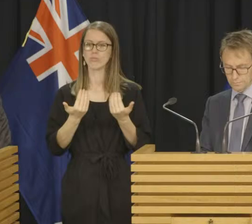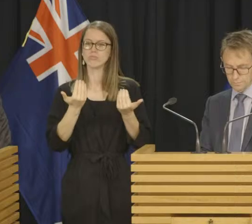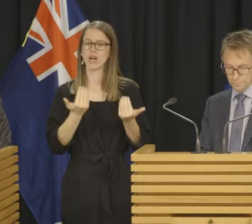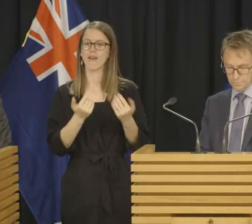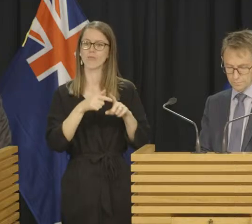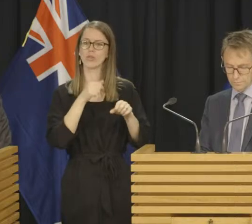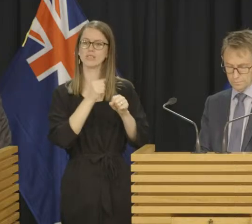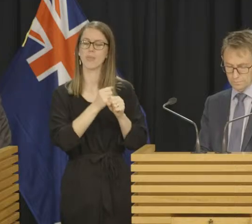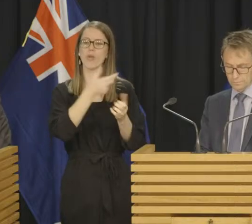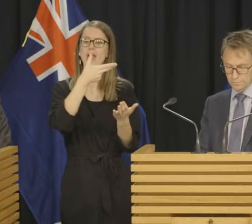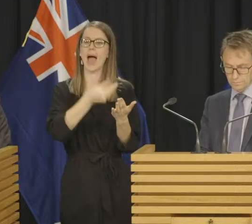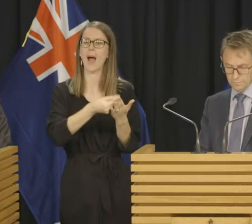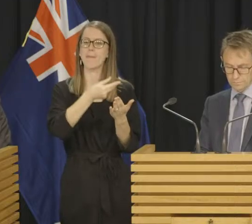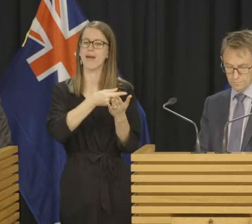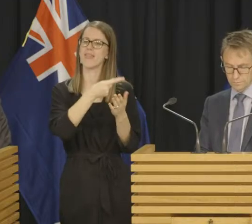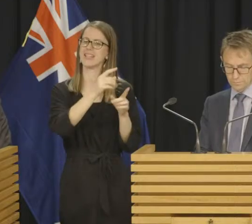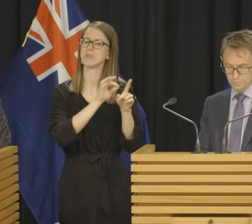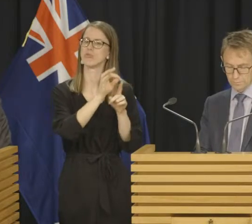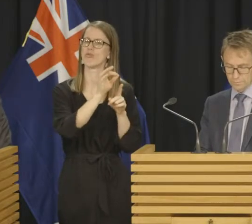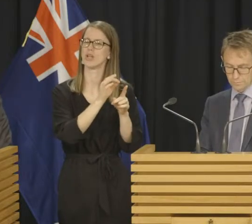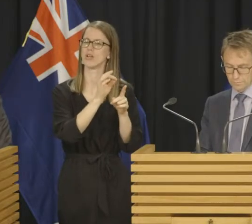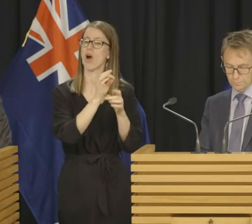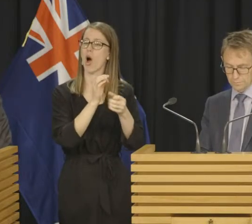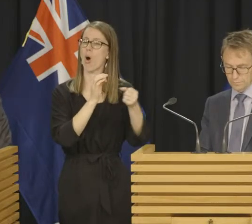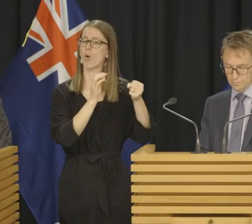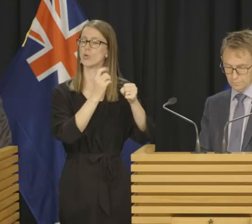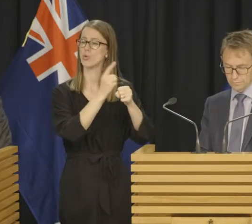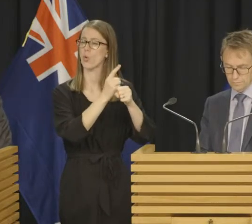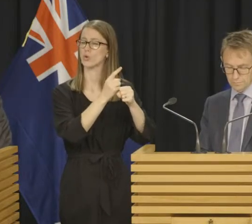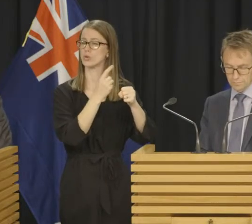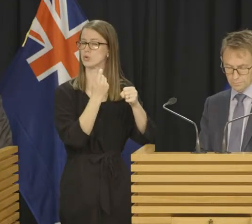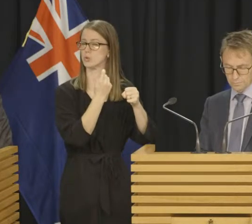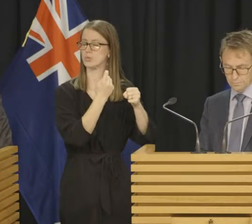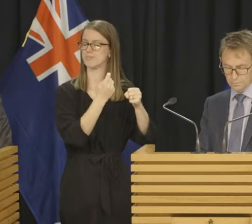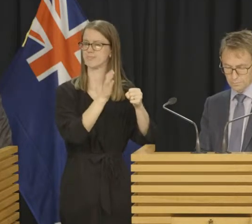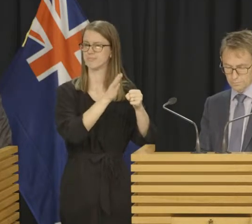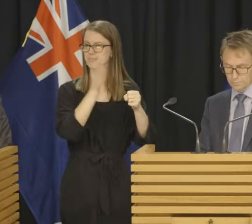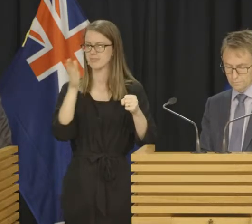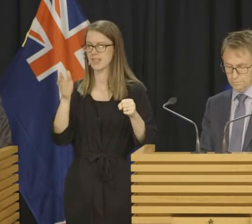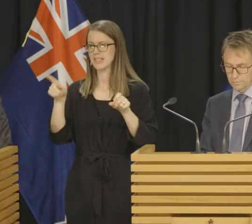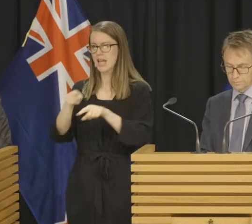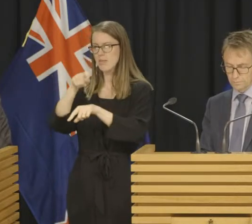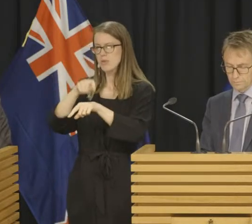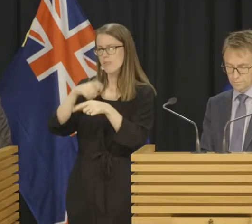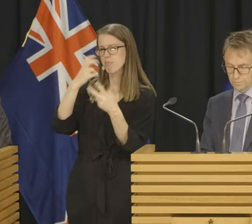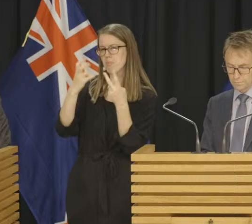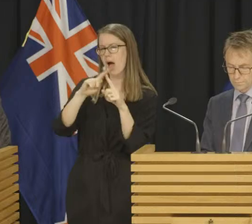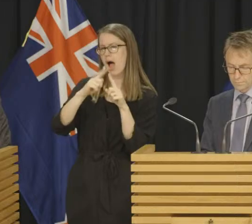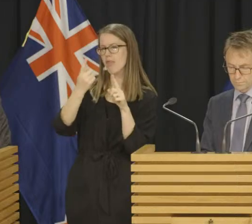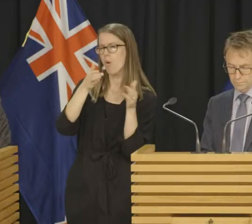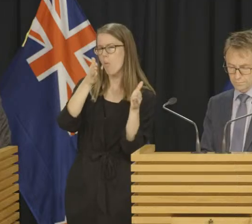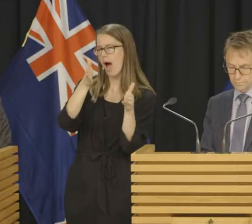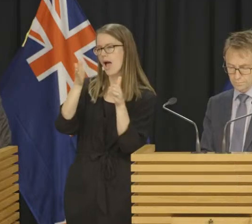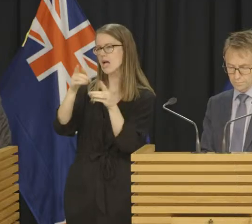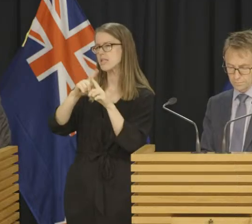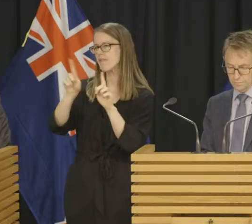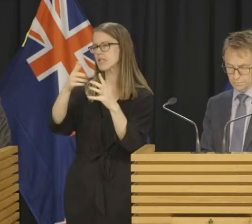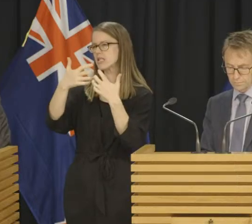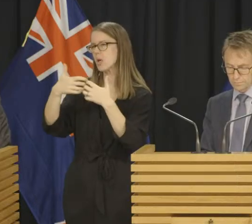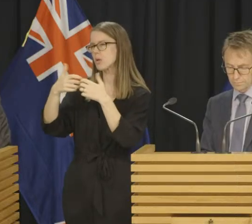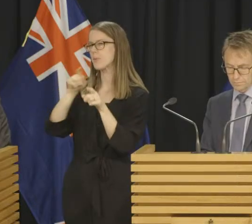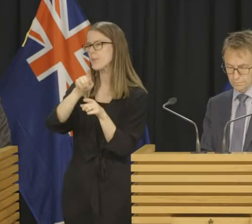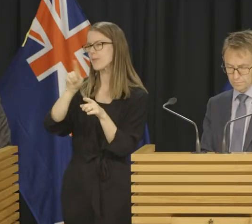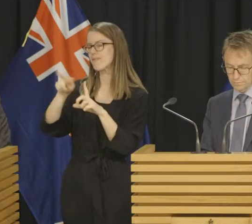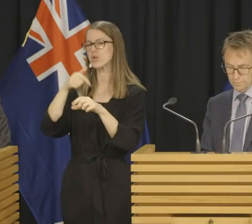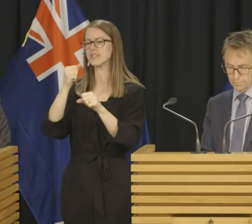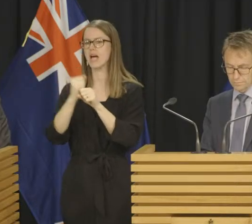COVID Tracer app, and I'll speak more about that in a moment, whilst at the same time continuing to explore other available technology options